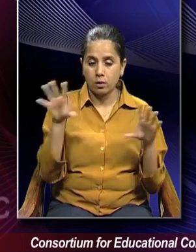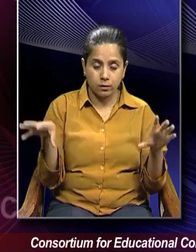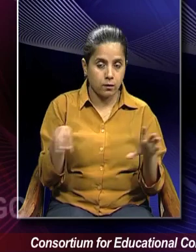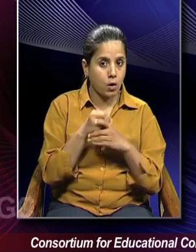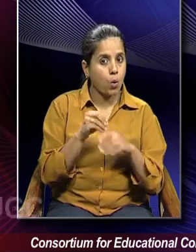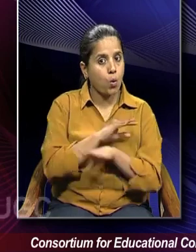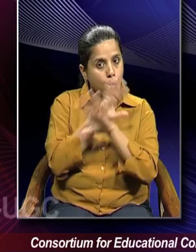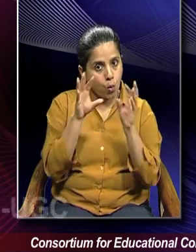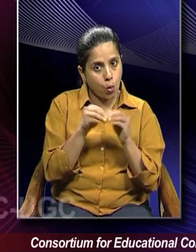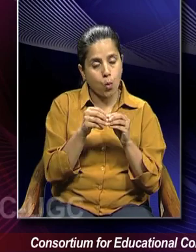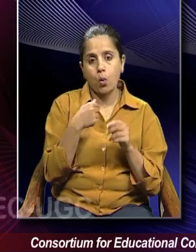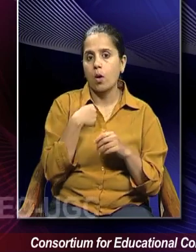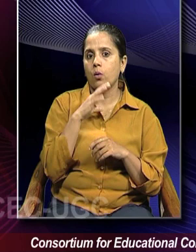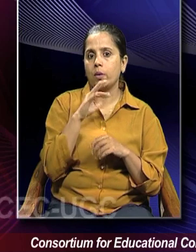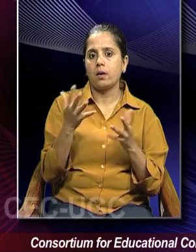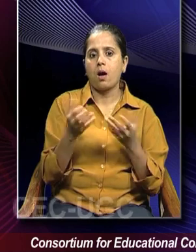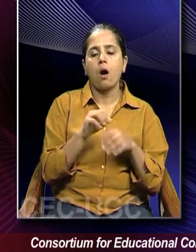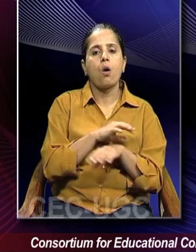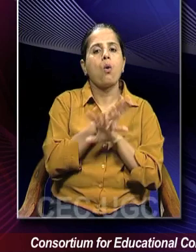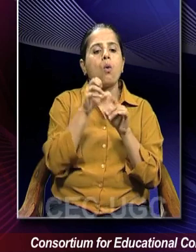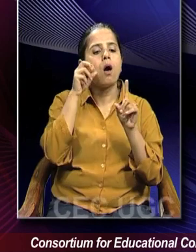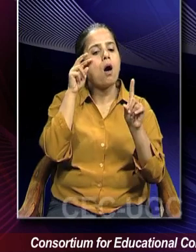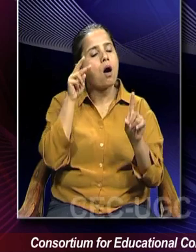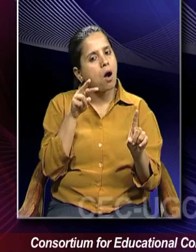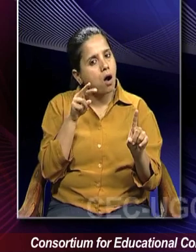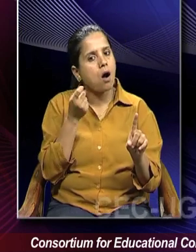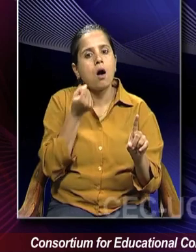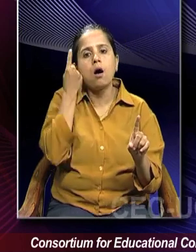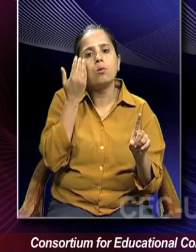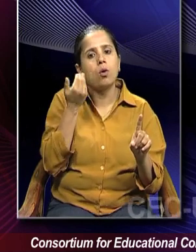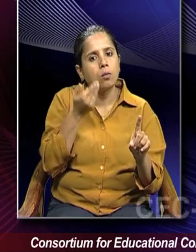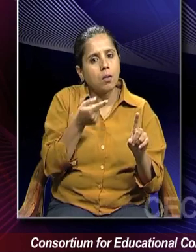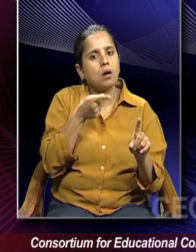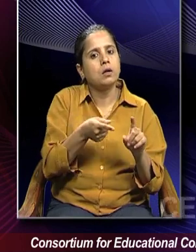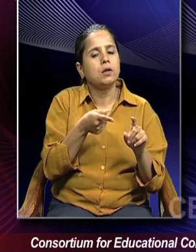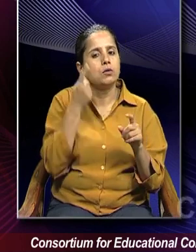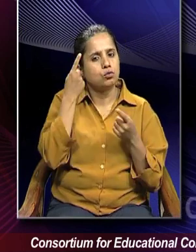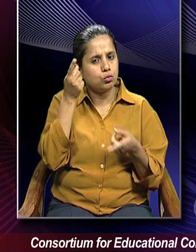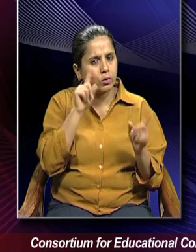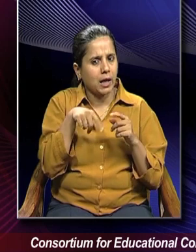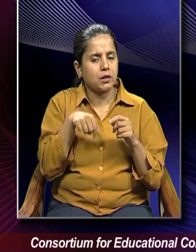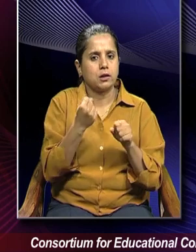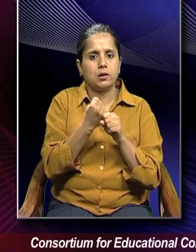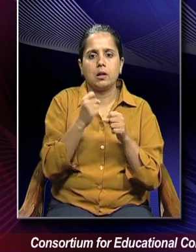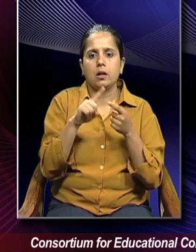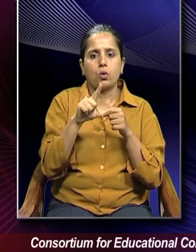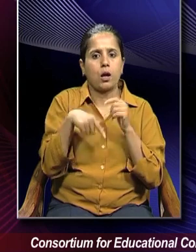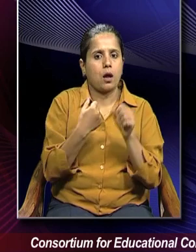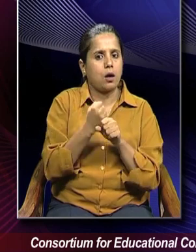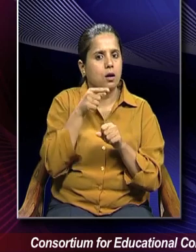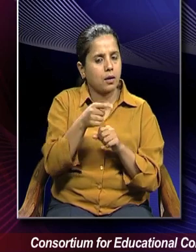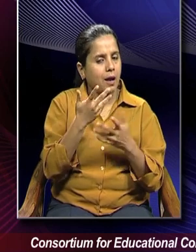together, we actually get a holistic view of strategic gearing capacity of any company, of any